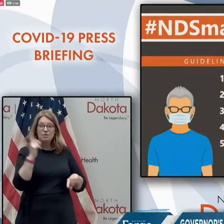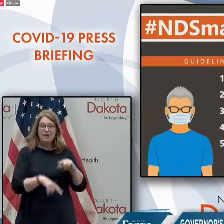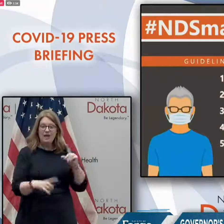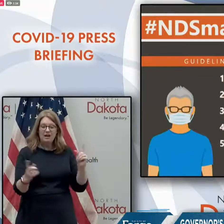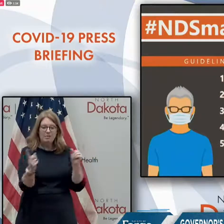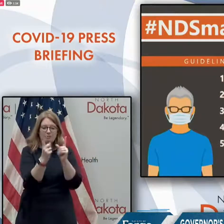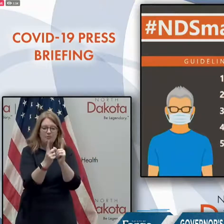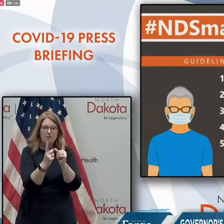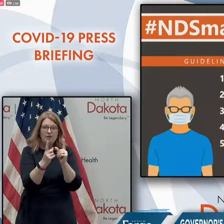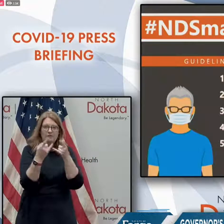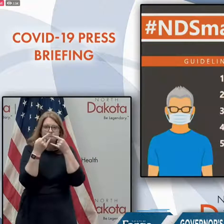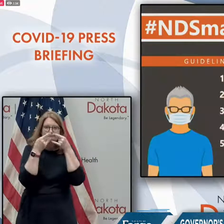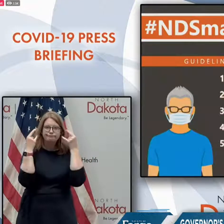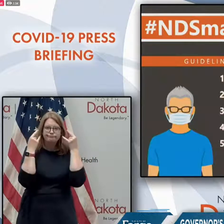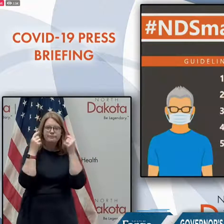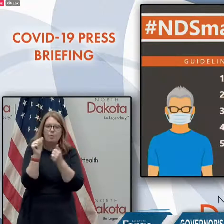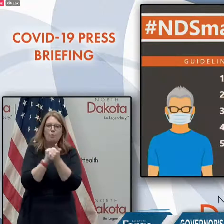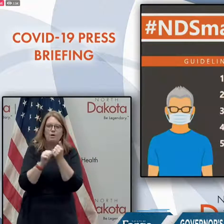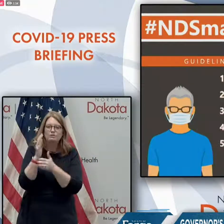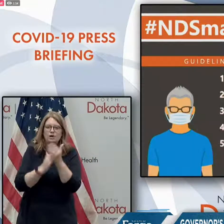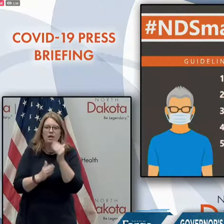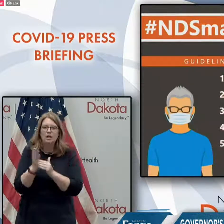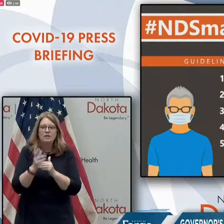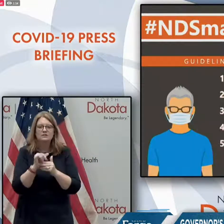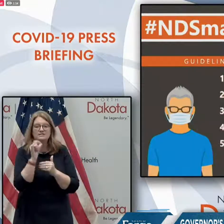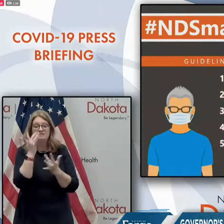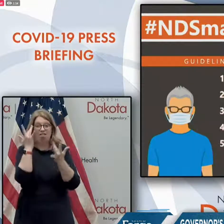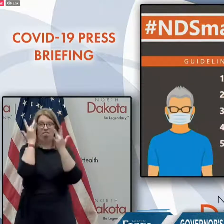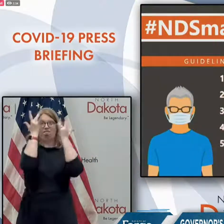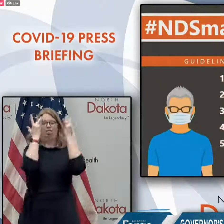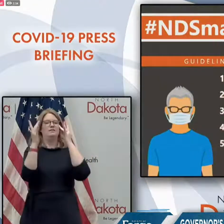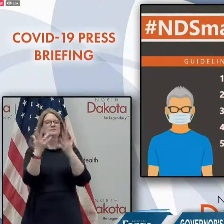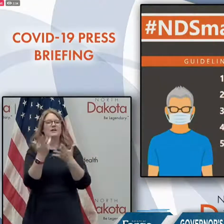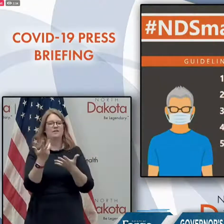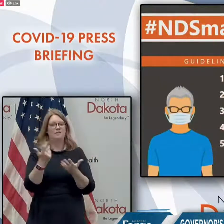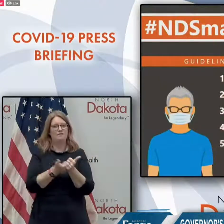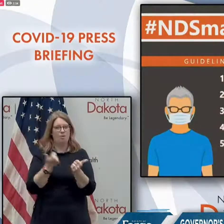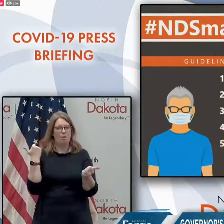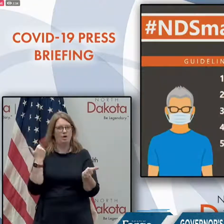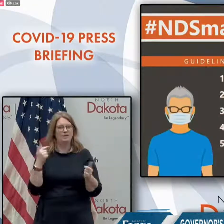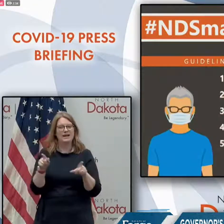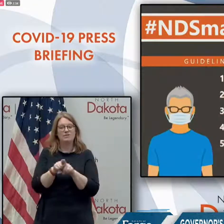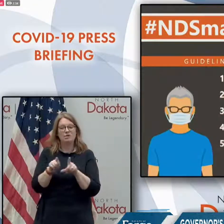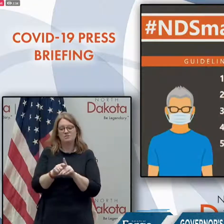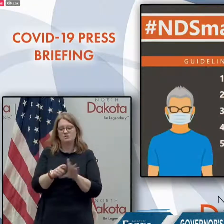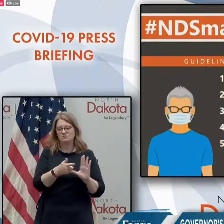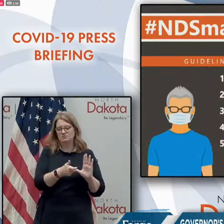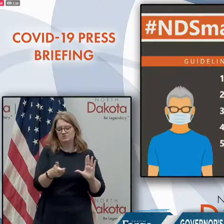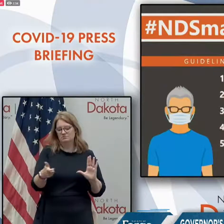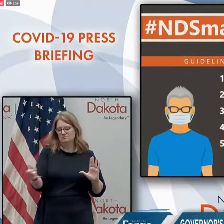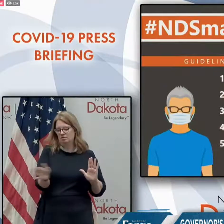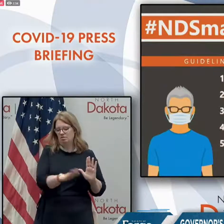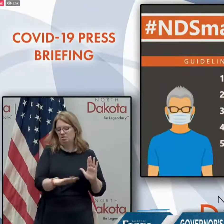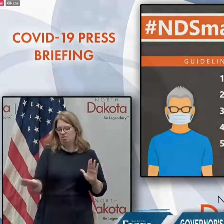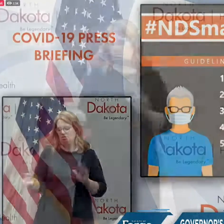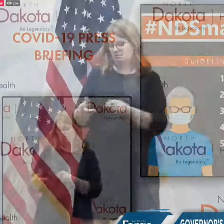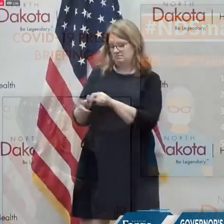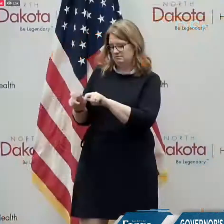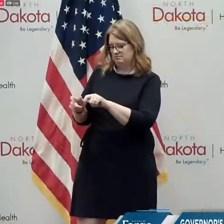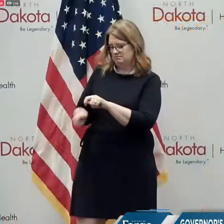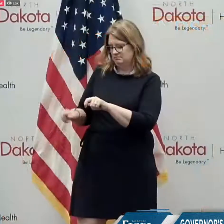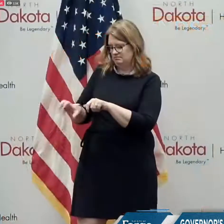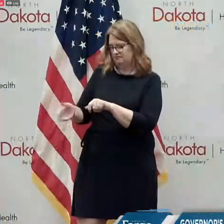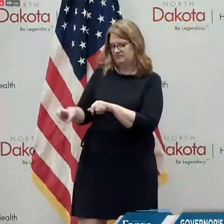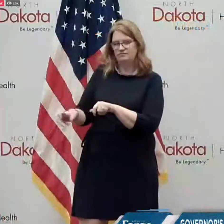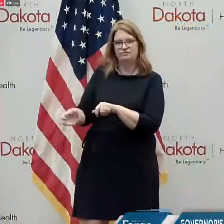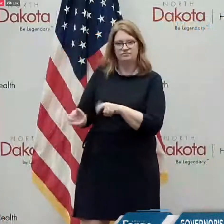wash your hands frequently, avoid touching your face, and of course clean and disinfect surfaces. As I